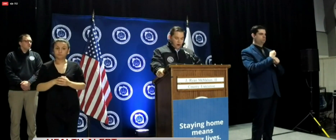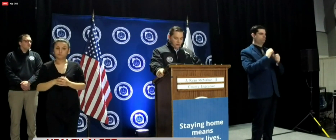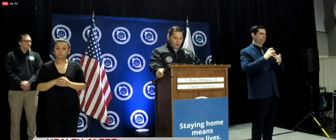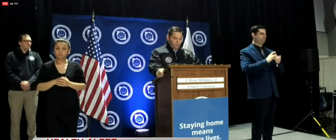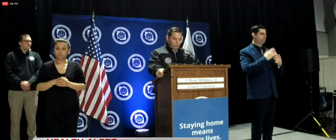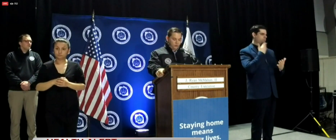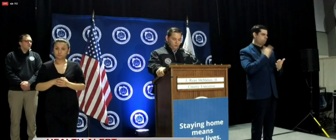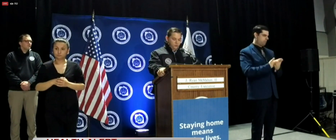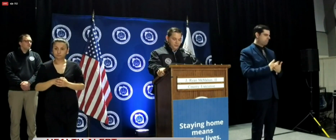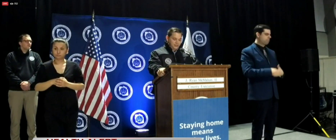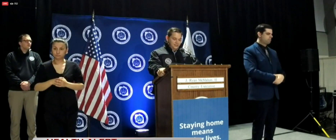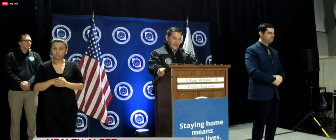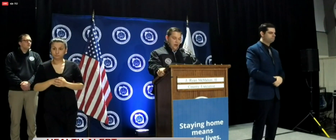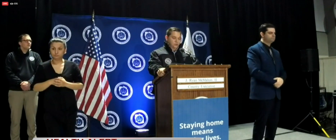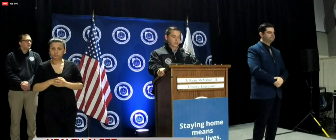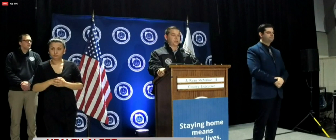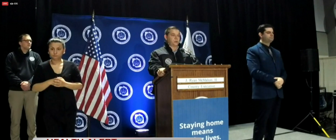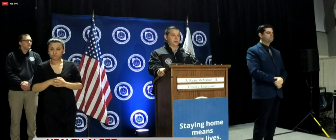So far, there are more than